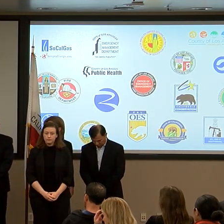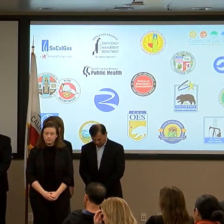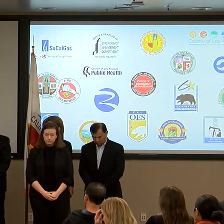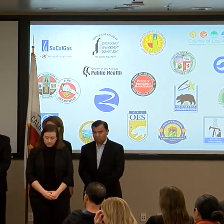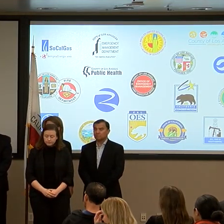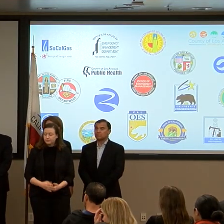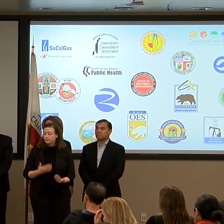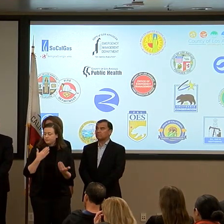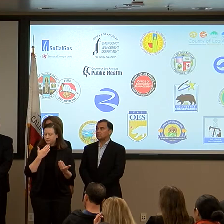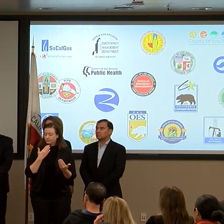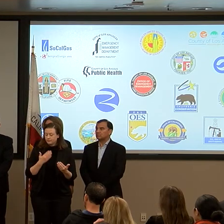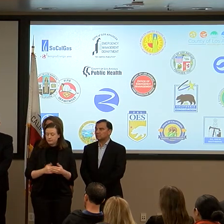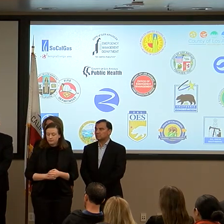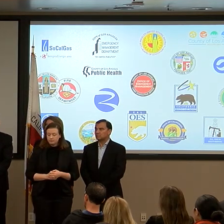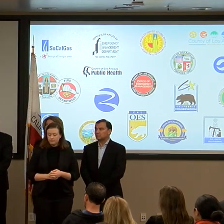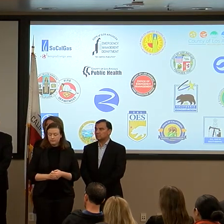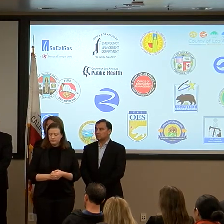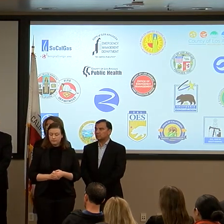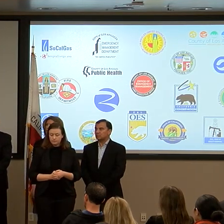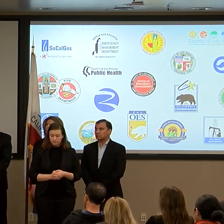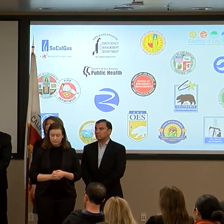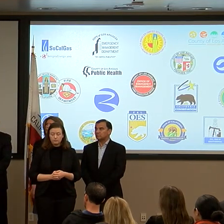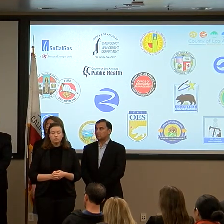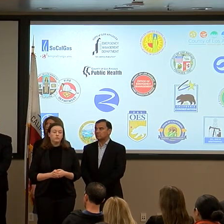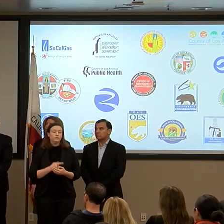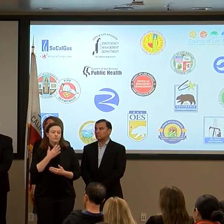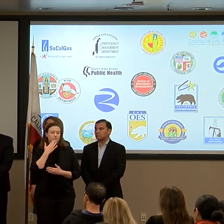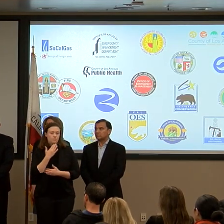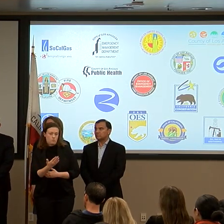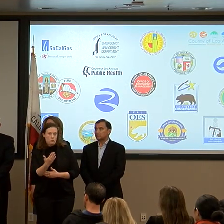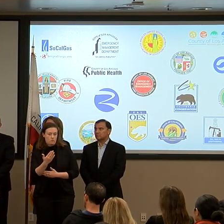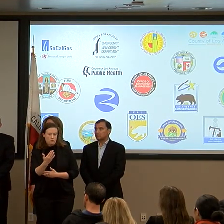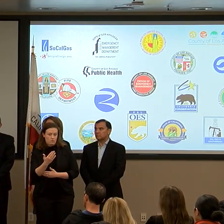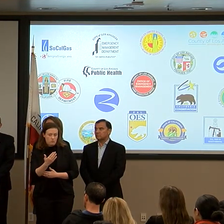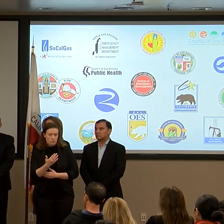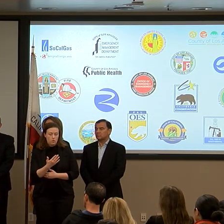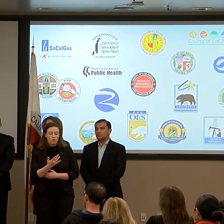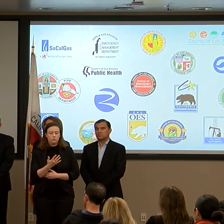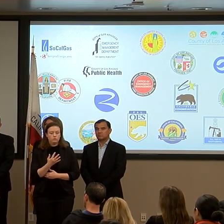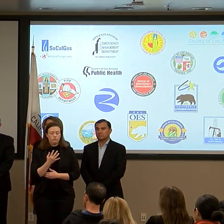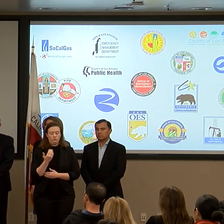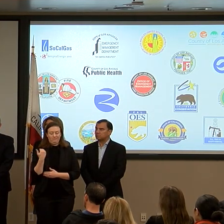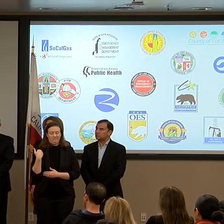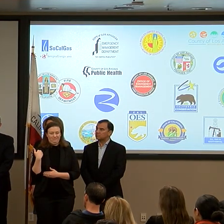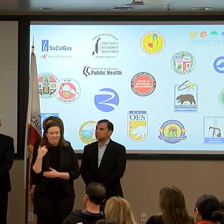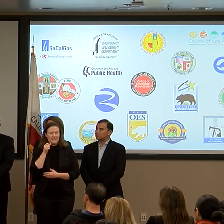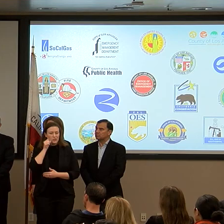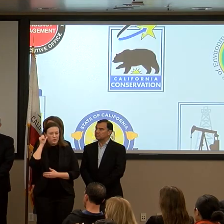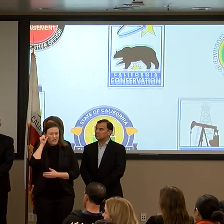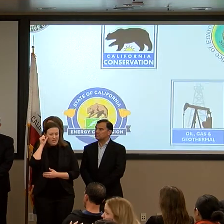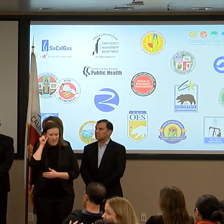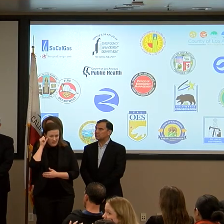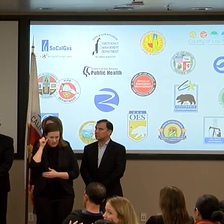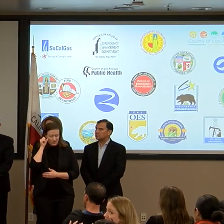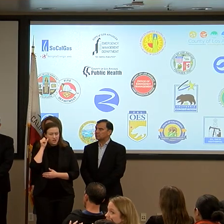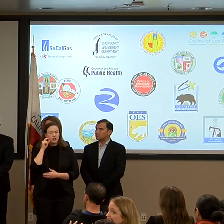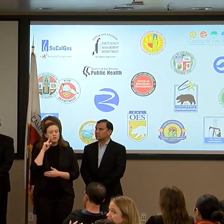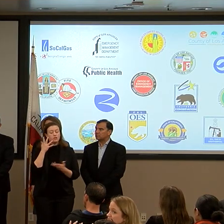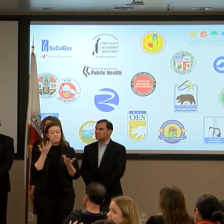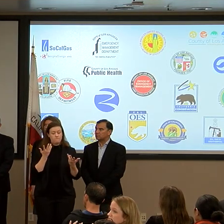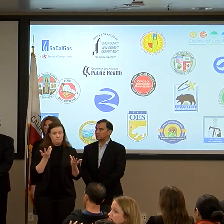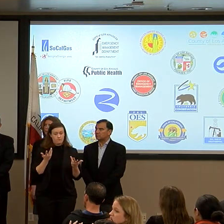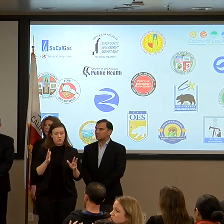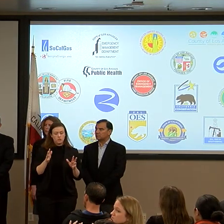Thank you, Mr. Secretary. Good morning. Late yesterday, our senior petroleum engineers finished a